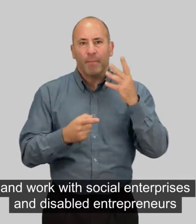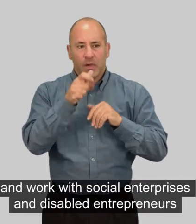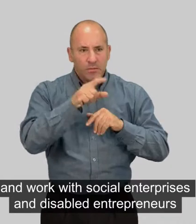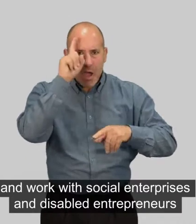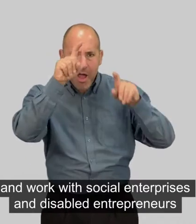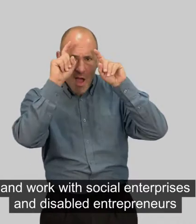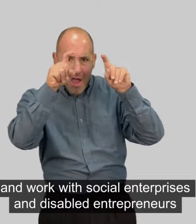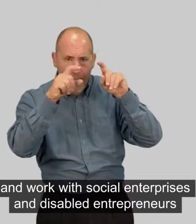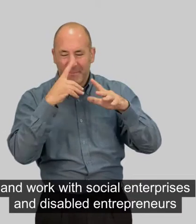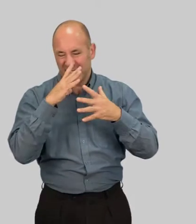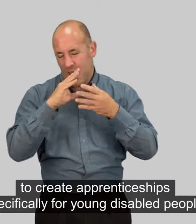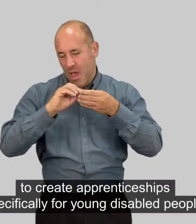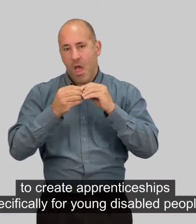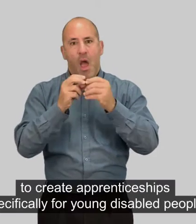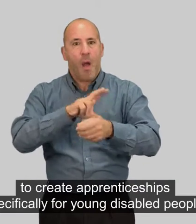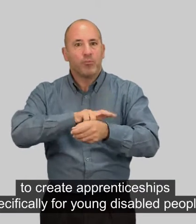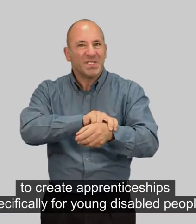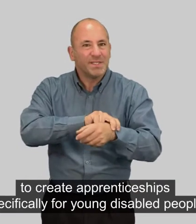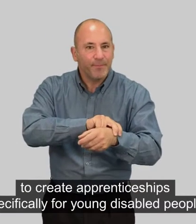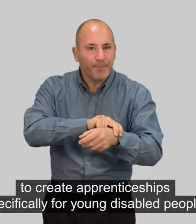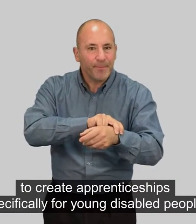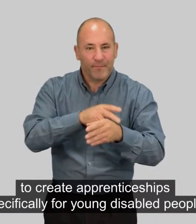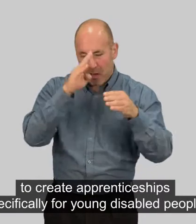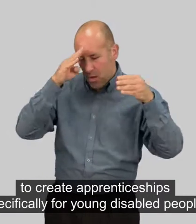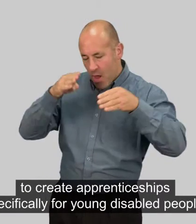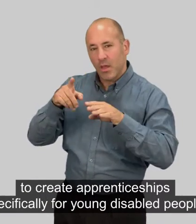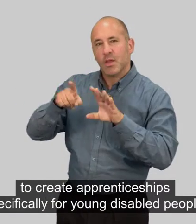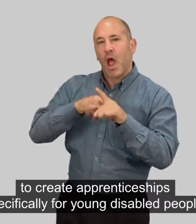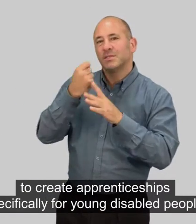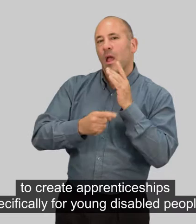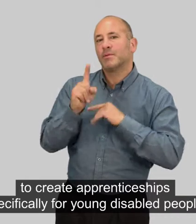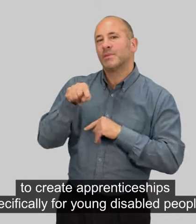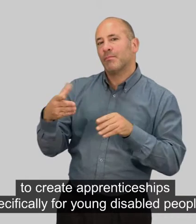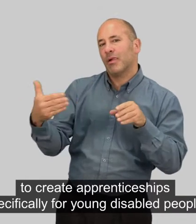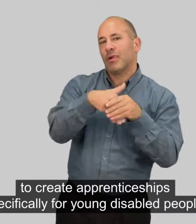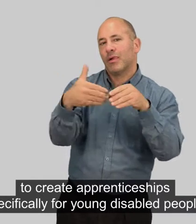disabled entrepreneurs to create apprenticeships specifically for young disabled people.